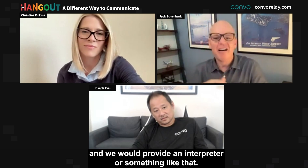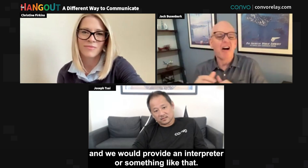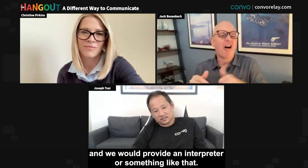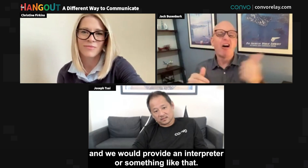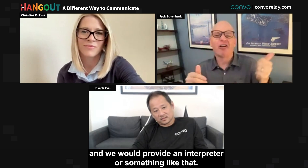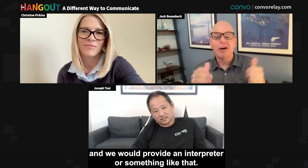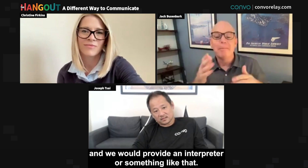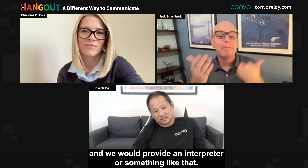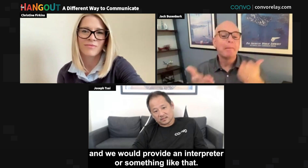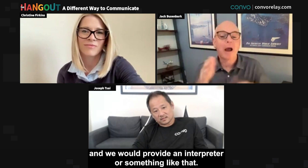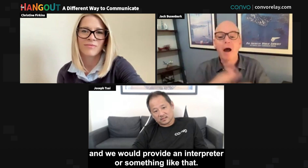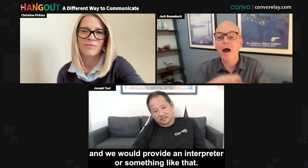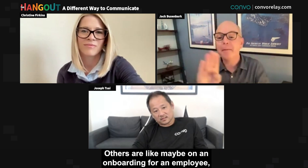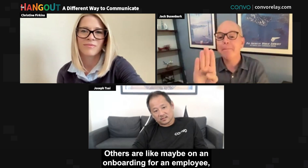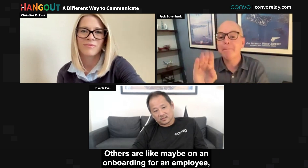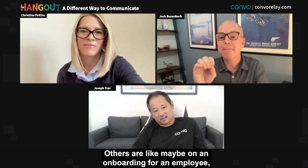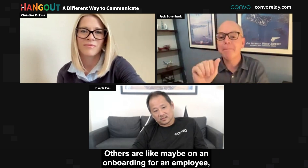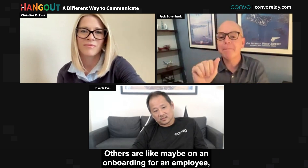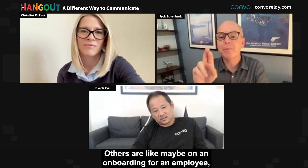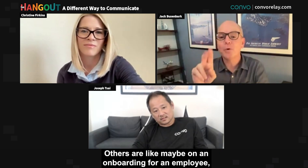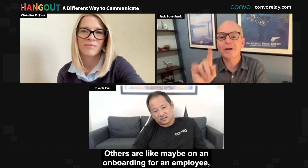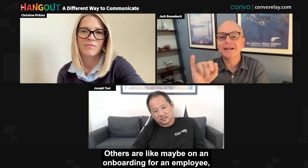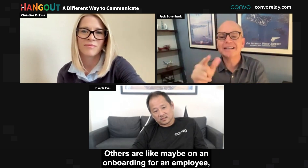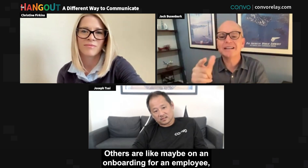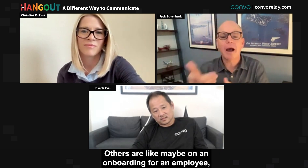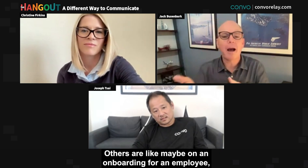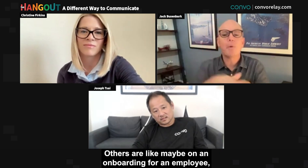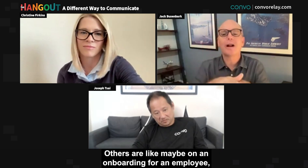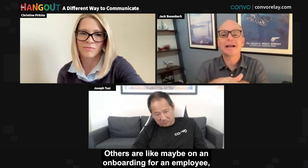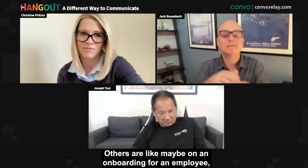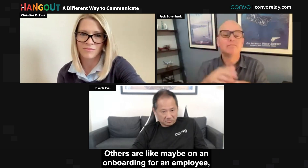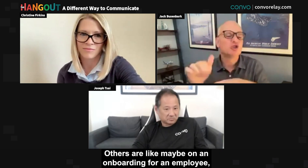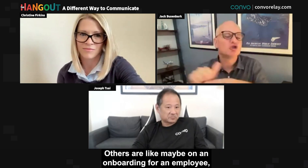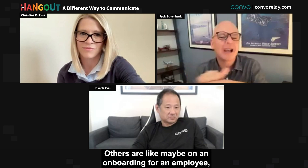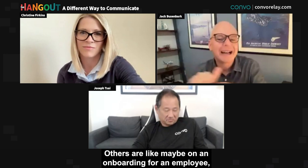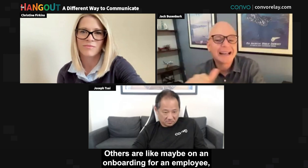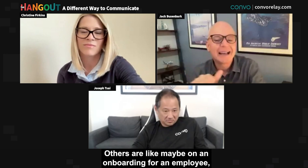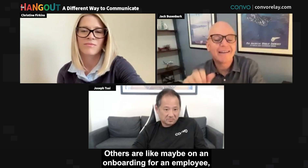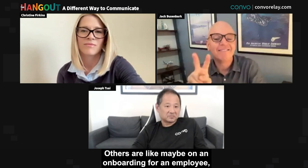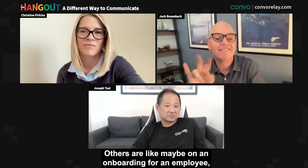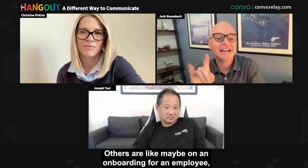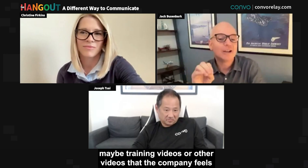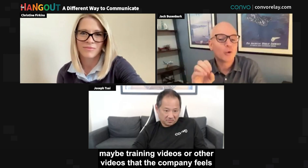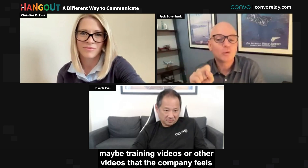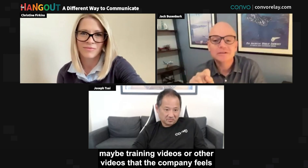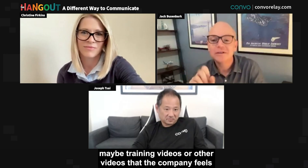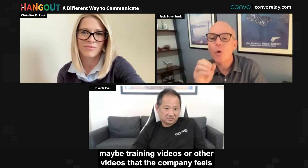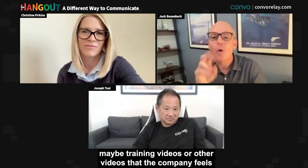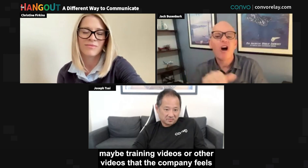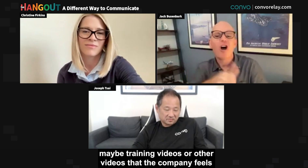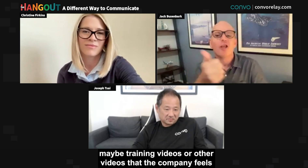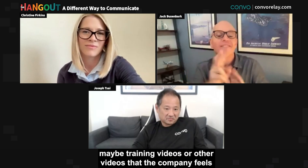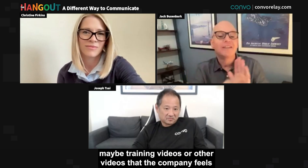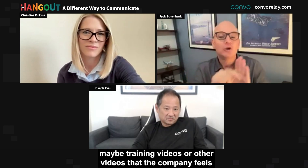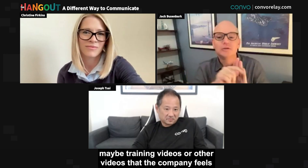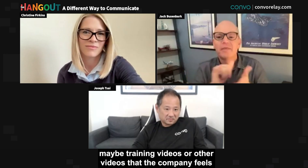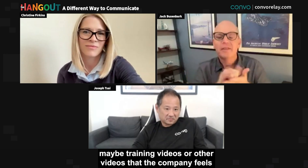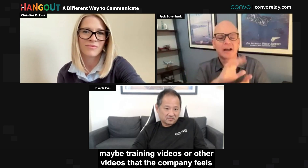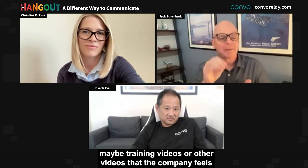for something like that. Others are like maybe on onboarding for an employee, maybe training videos or other